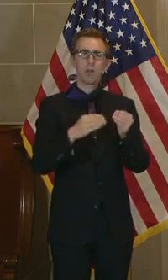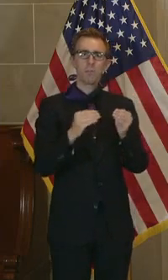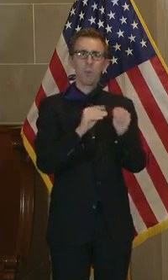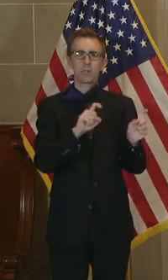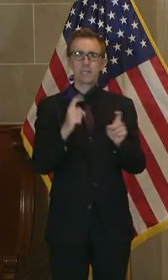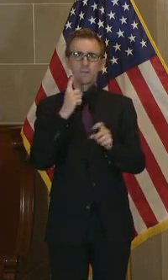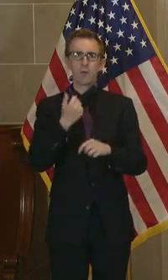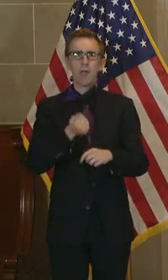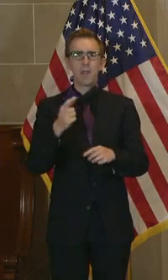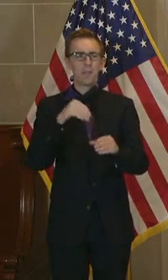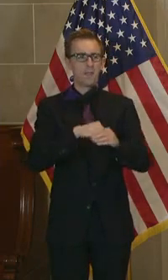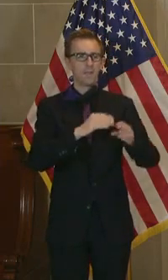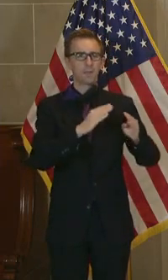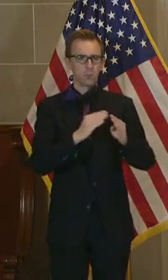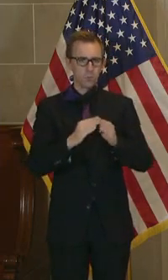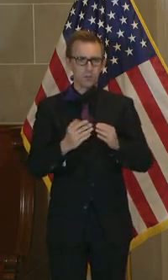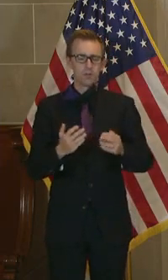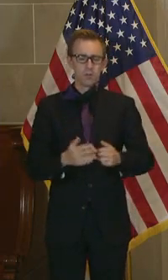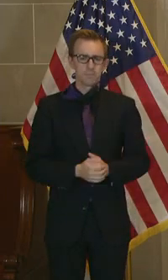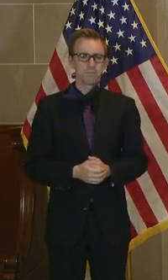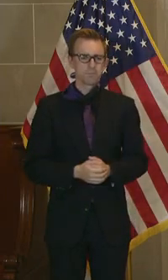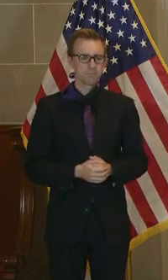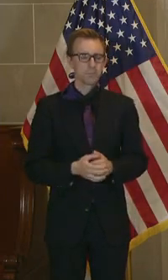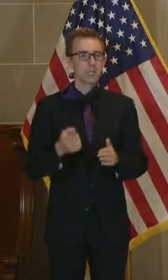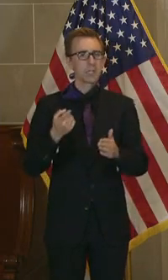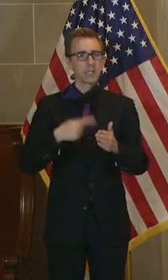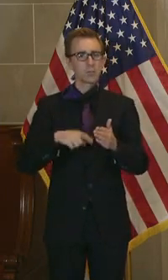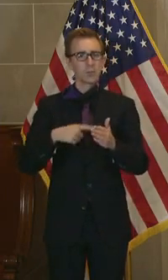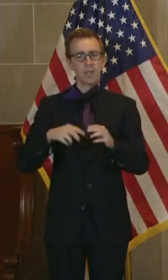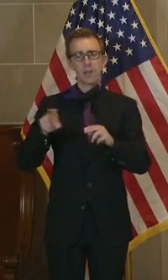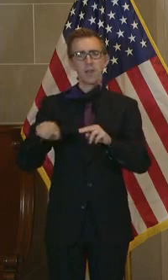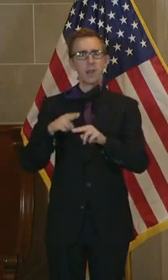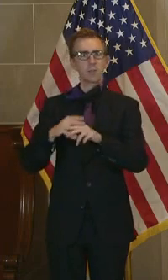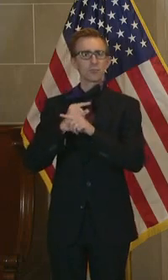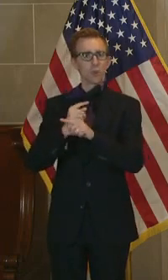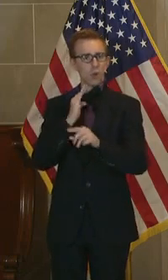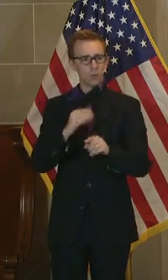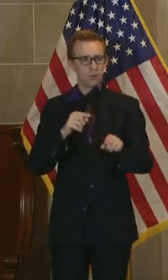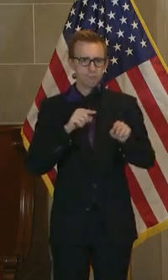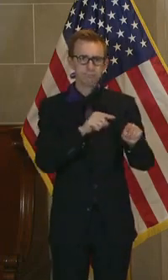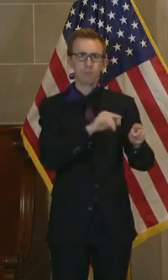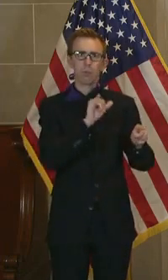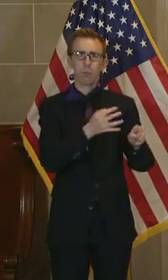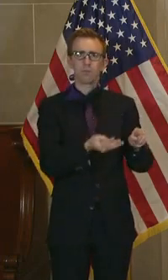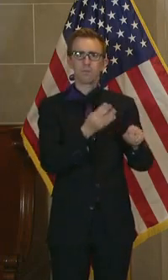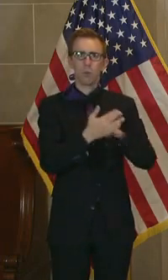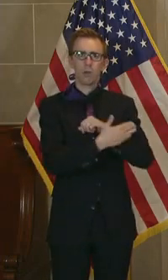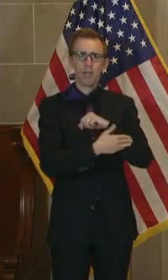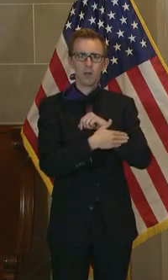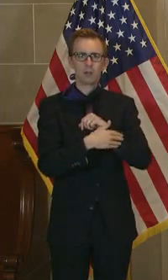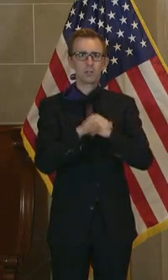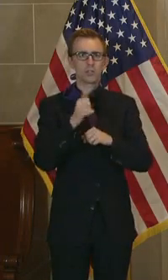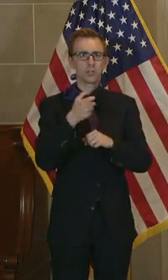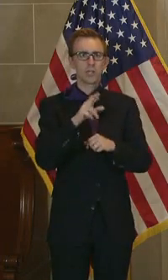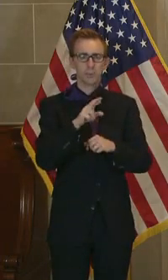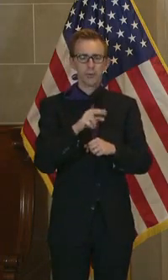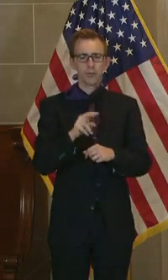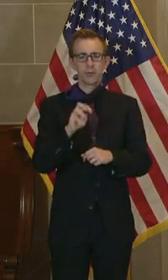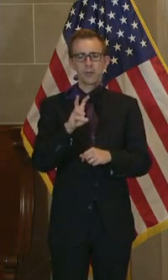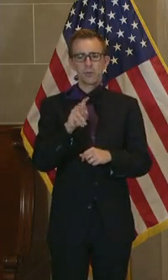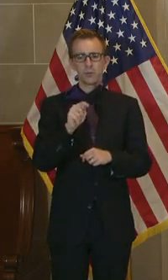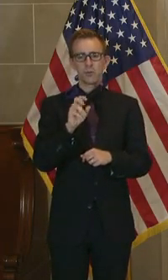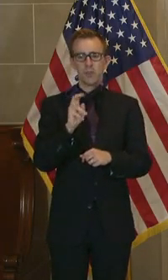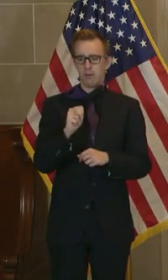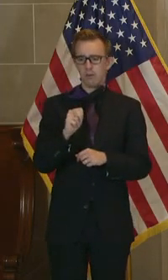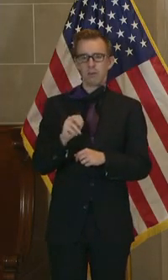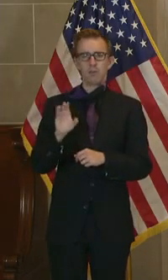for anybody in the community. Next week, the National Guard will go into those 4 counties, Jasper and Newton and McDonald and